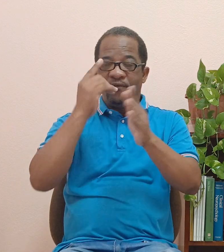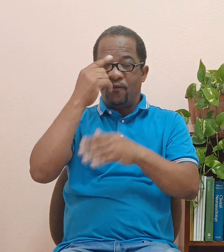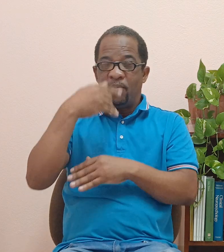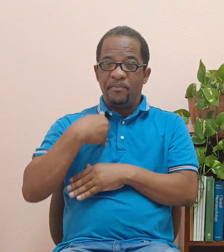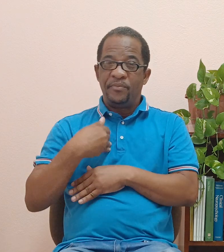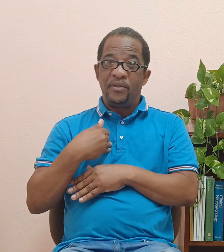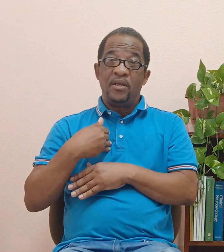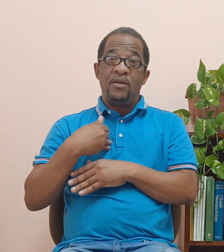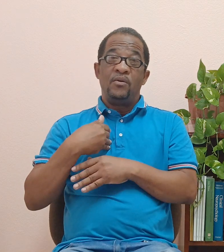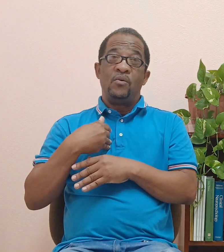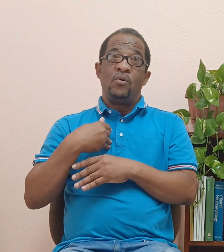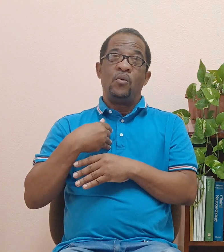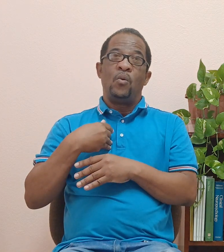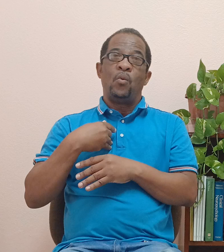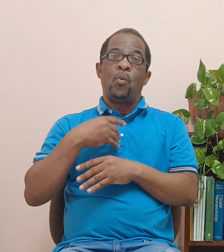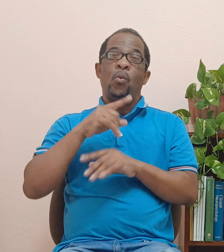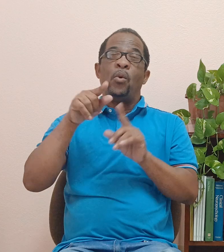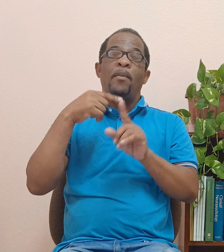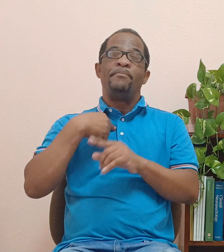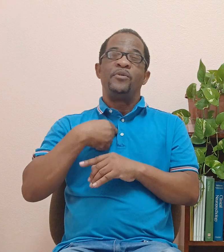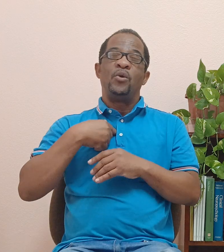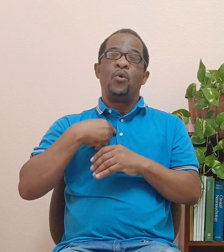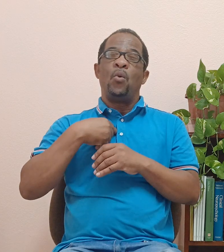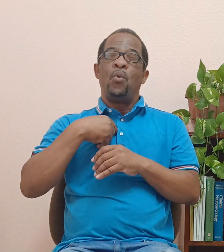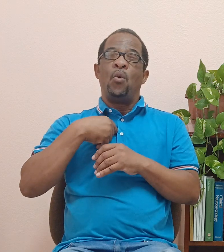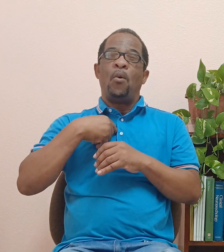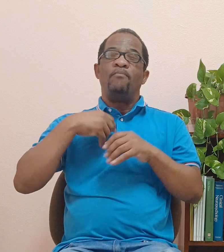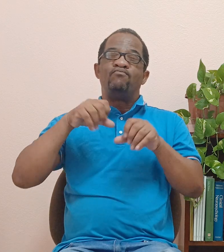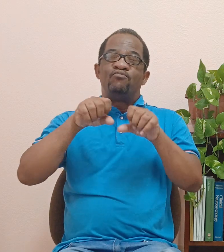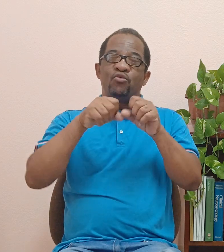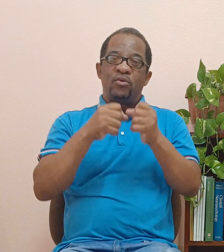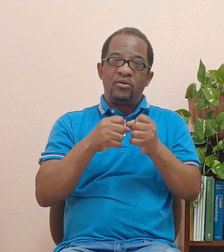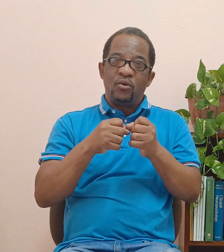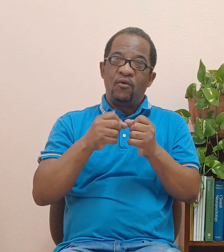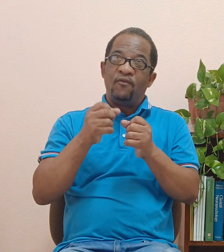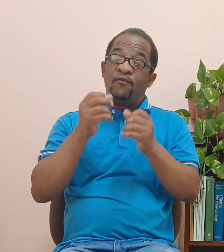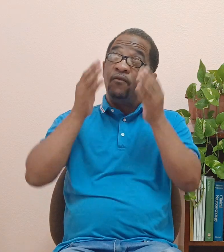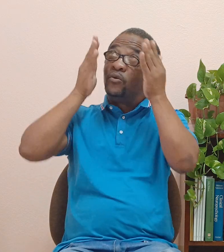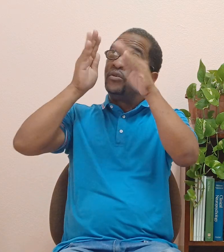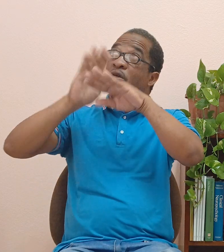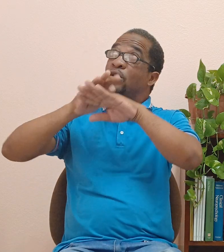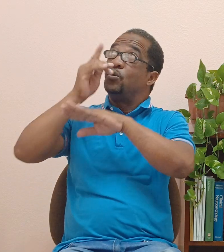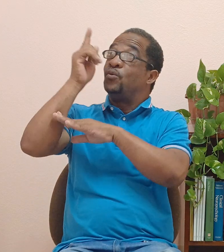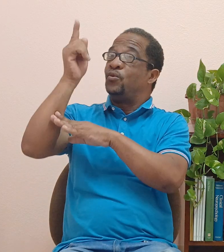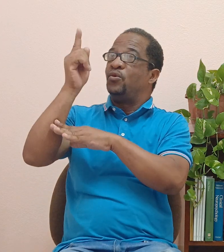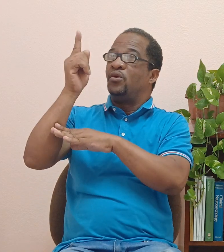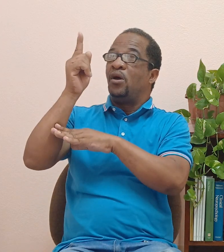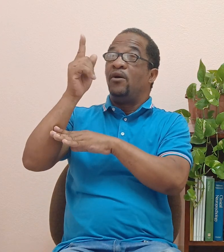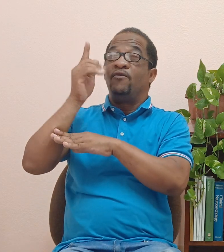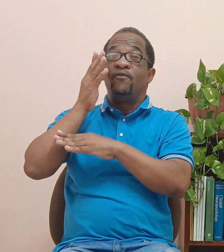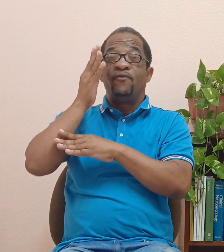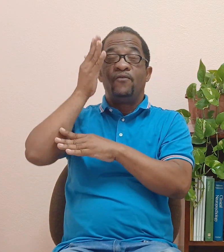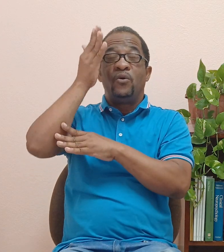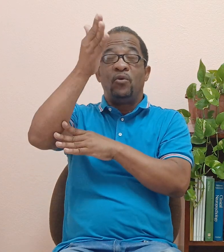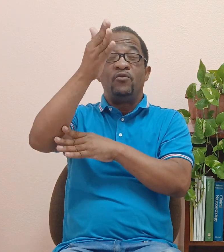even when I'm too broken to look up or to look forward or